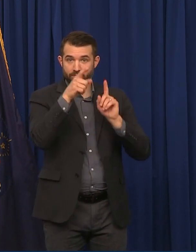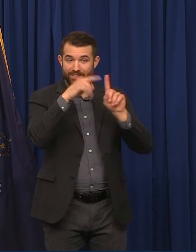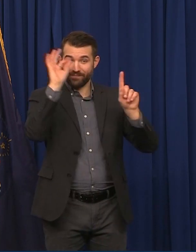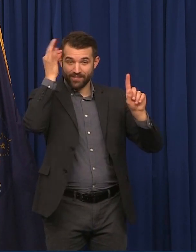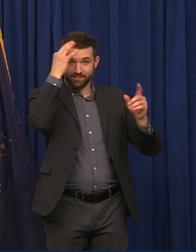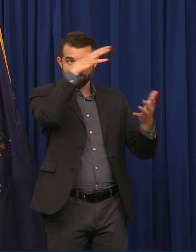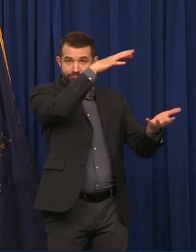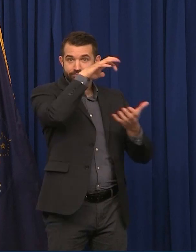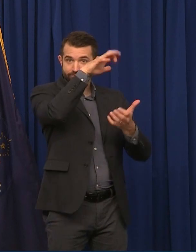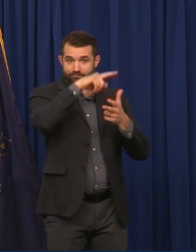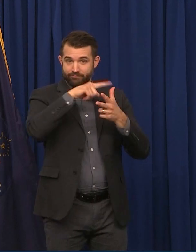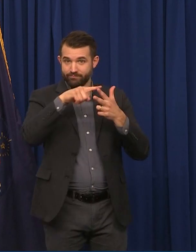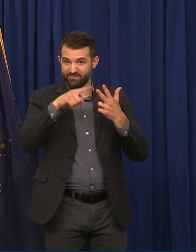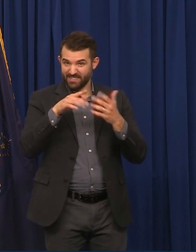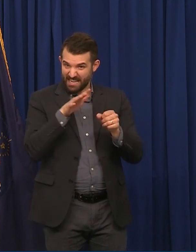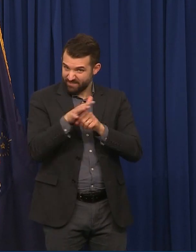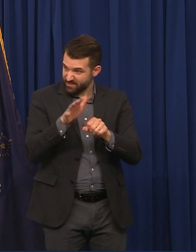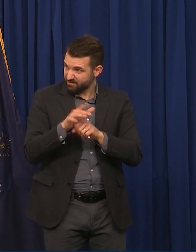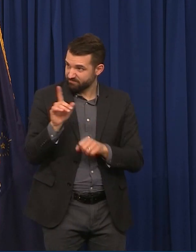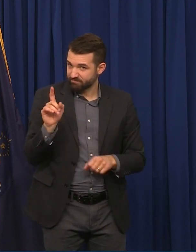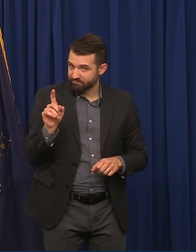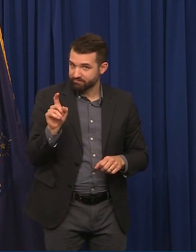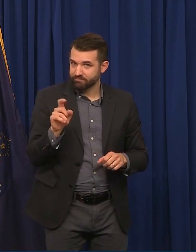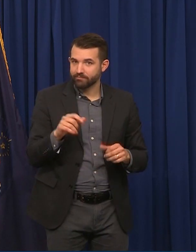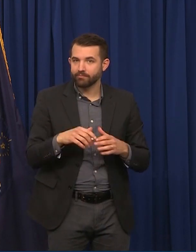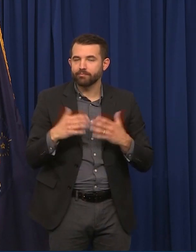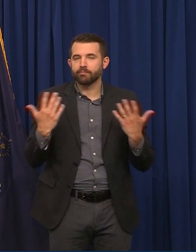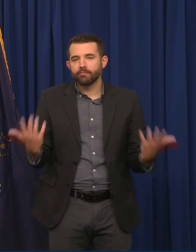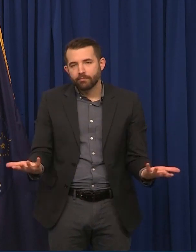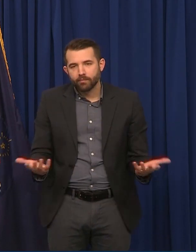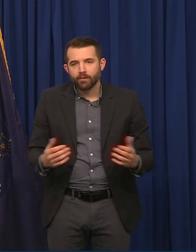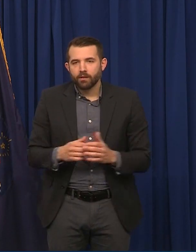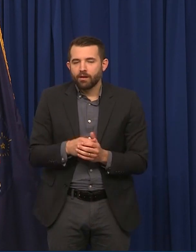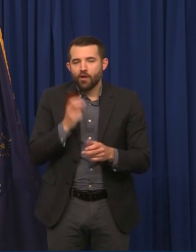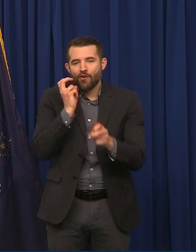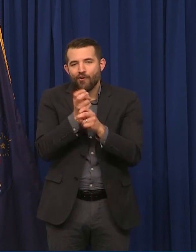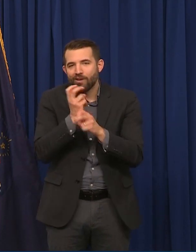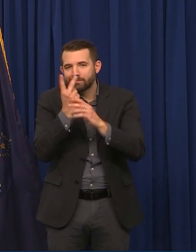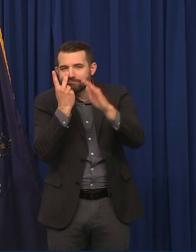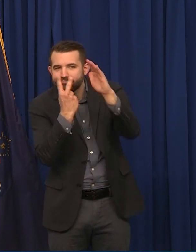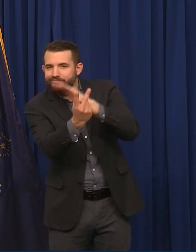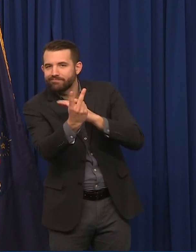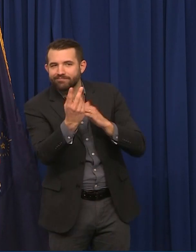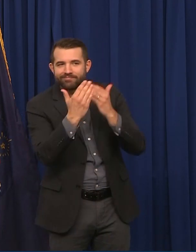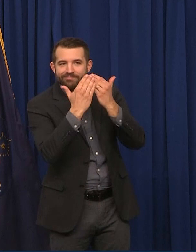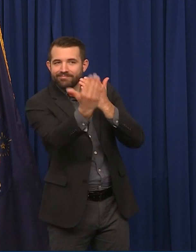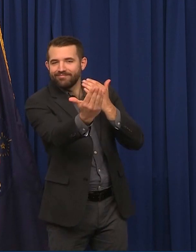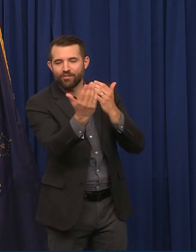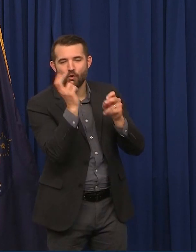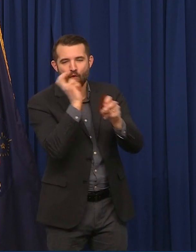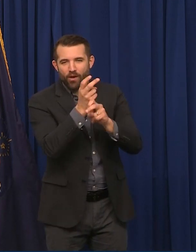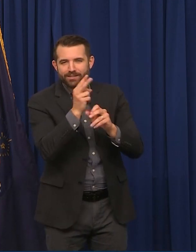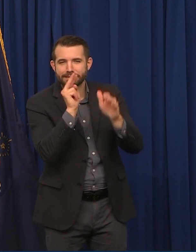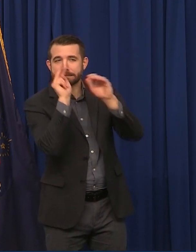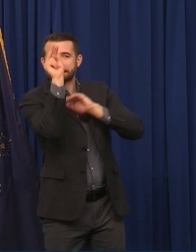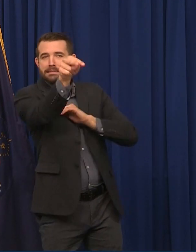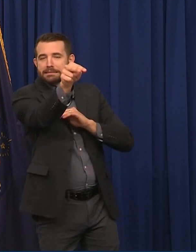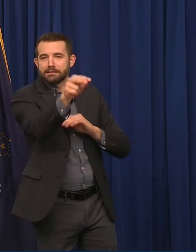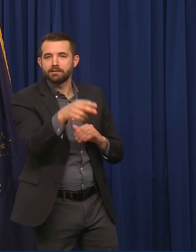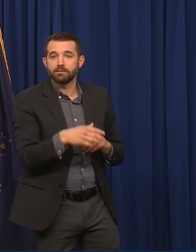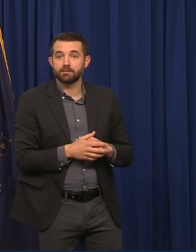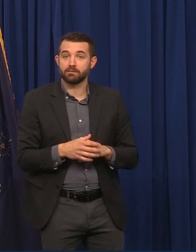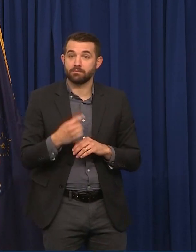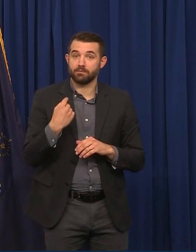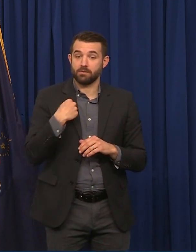And the answer is that it's hard to tell. Part of it, of course, depends on which of the various